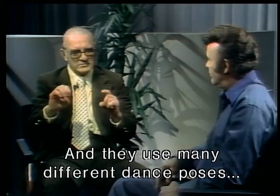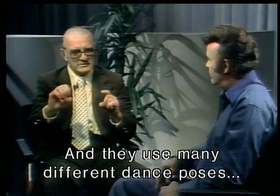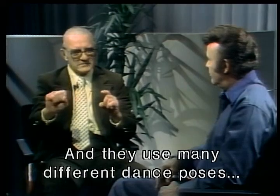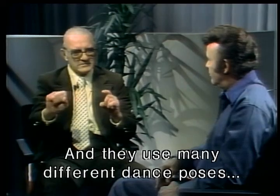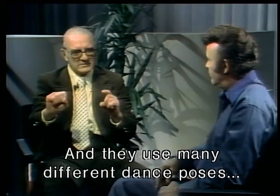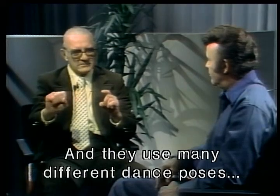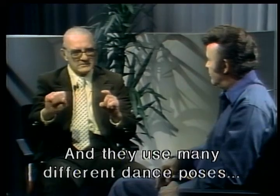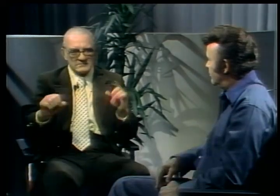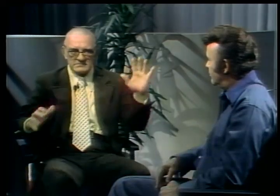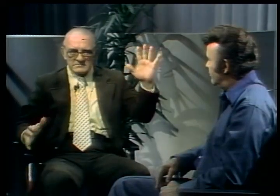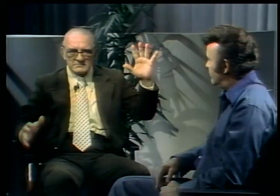poses